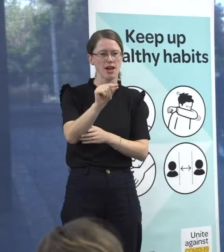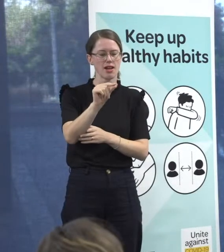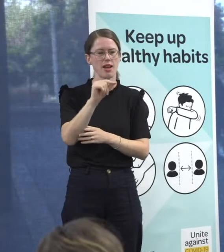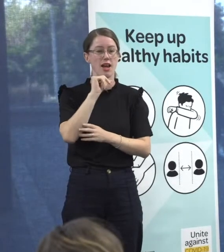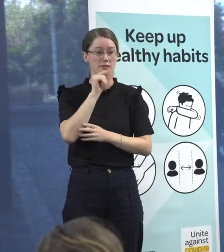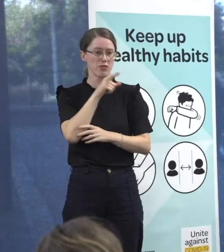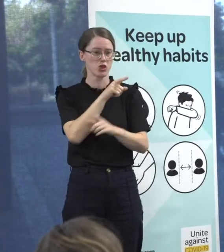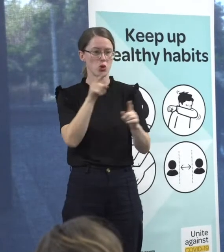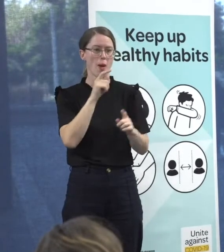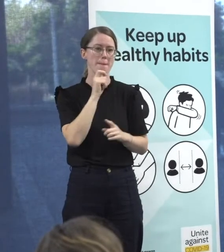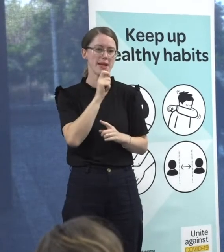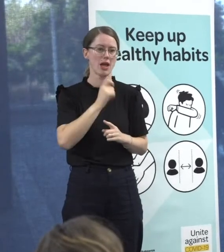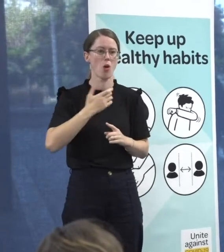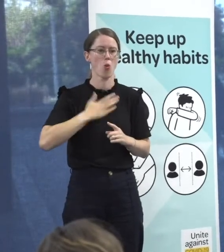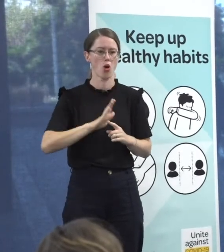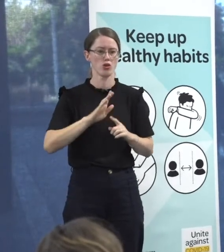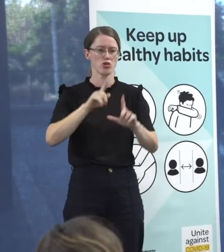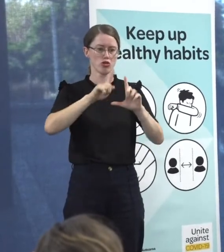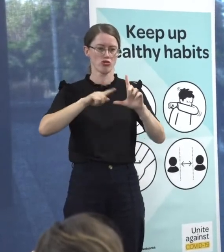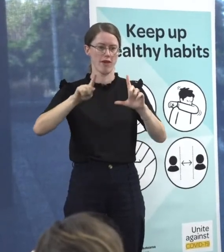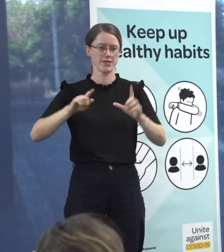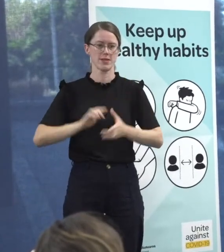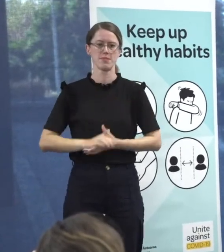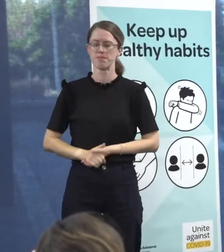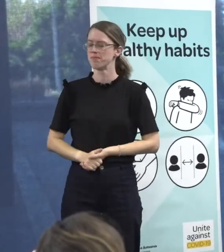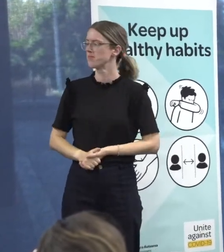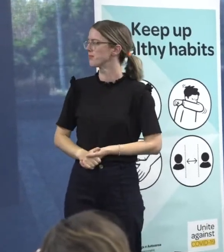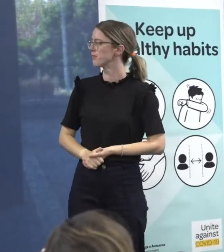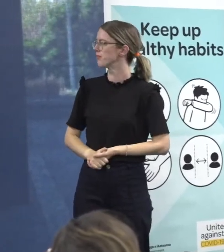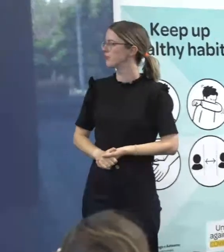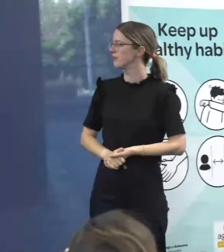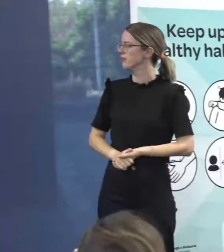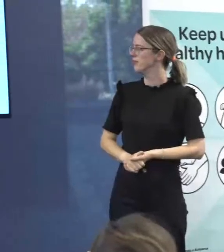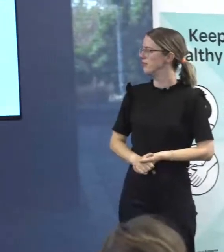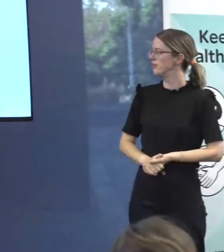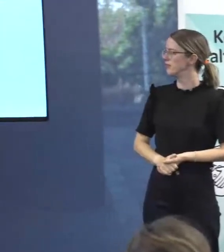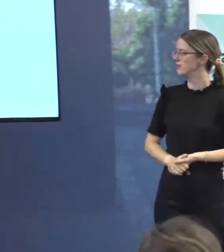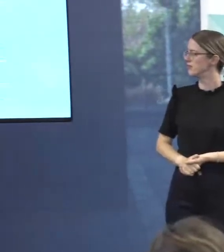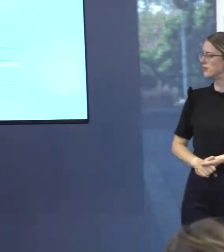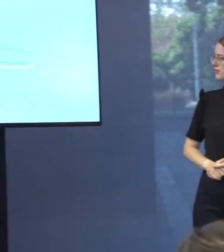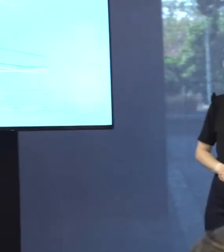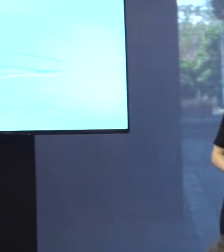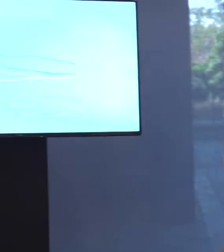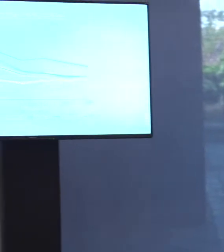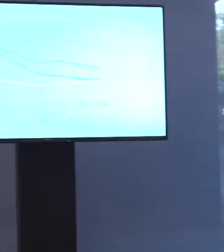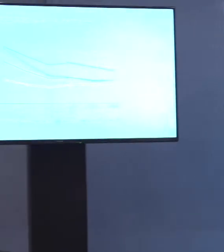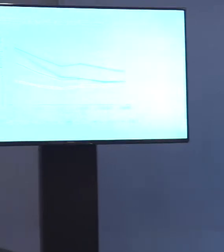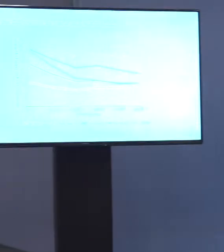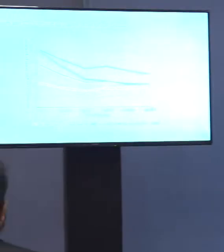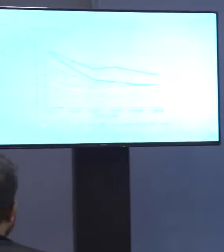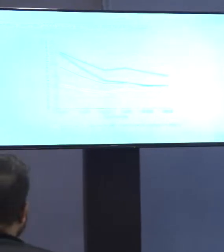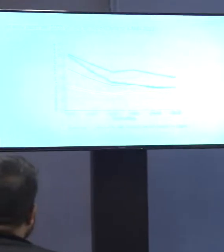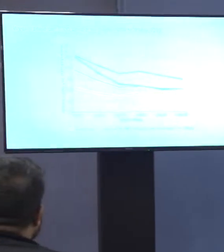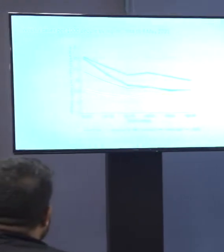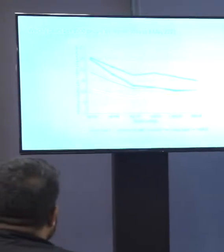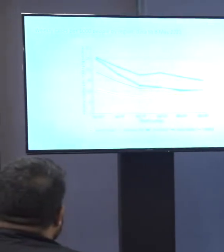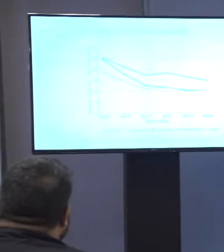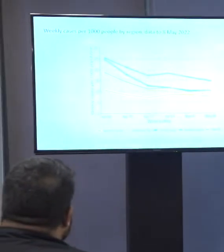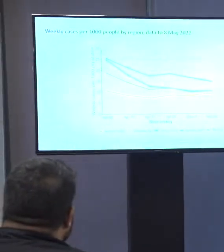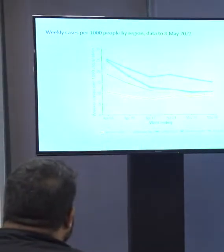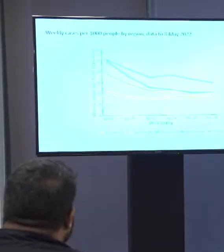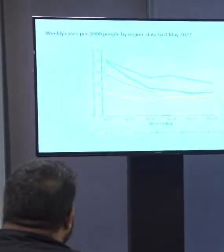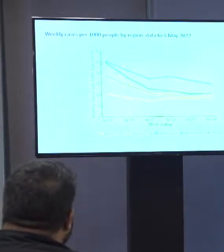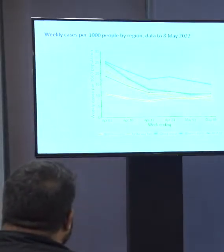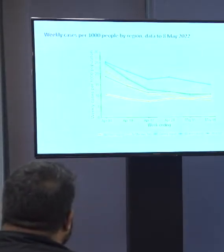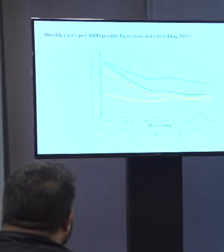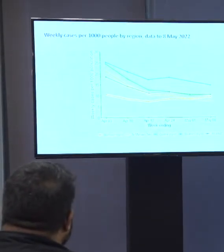our media advisor at the back of the room, or email our media team. So this is cases per 1,000 people by our 4